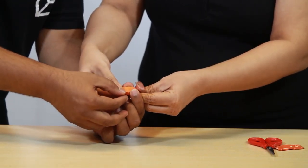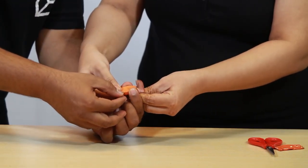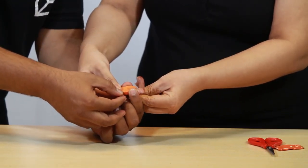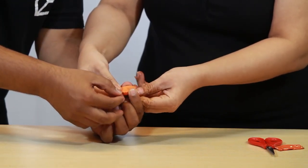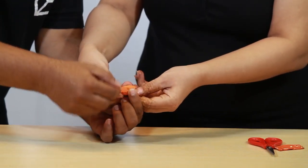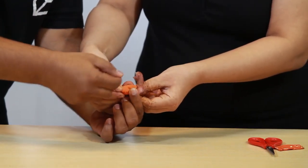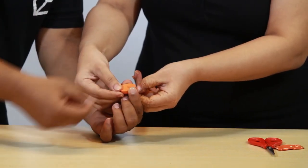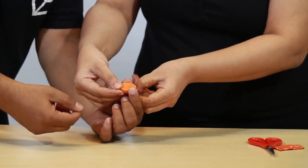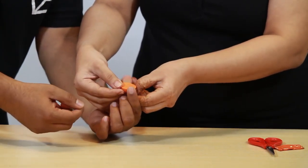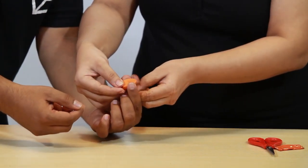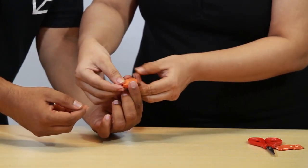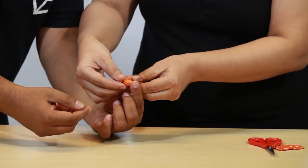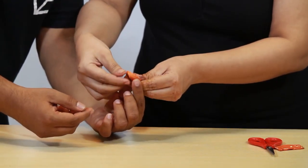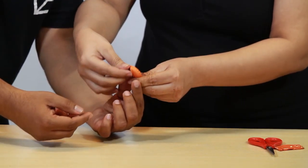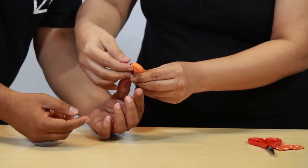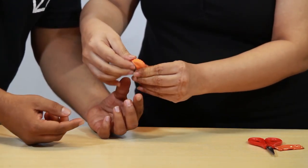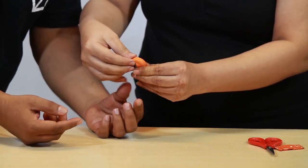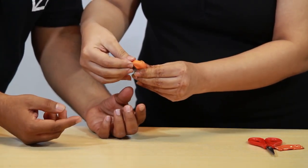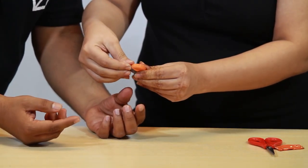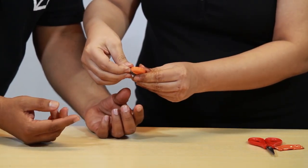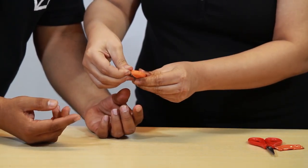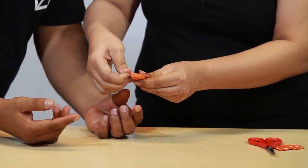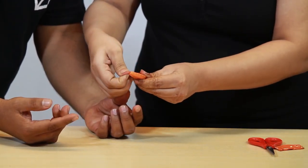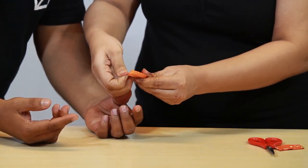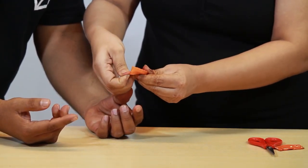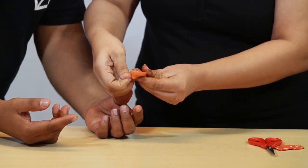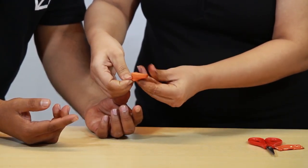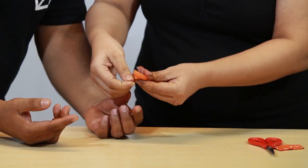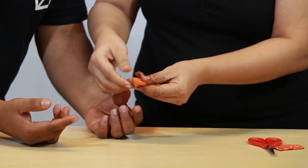All over the cap Hmm Hmm